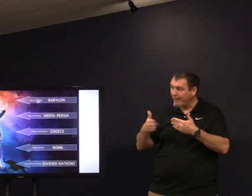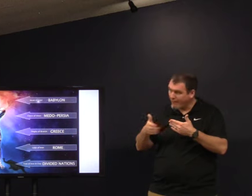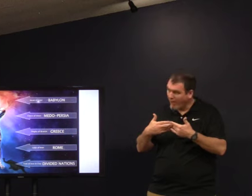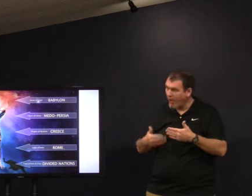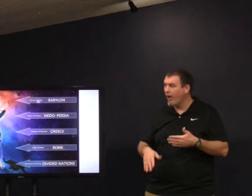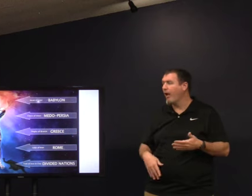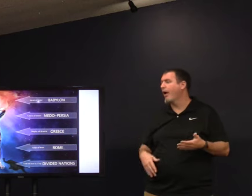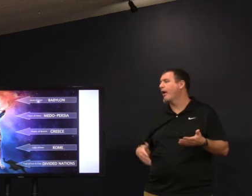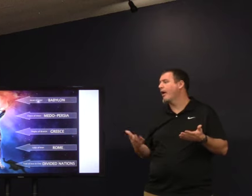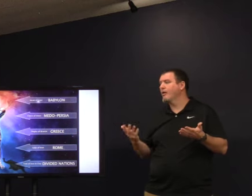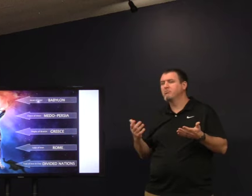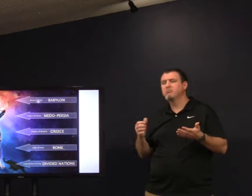Rico,